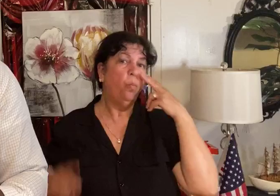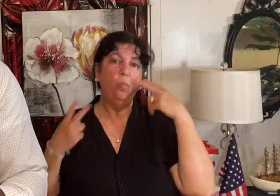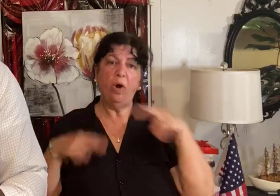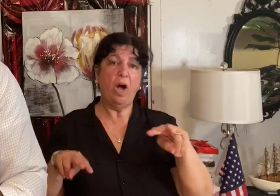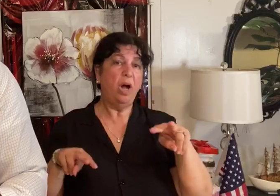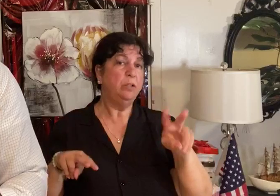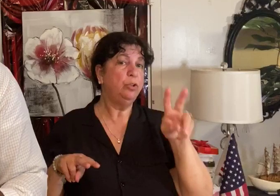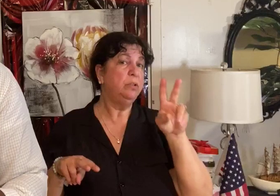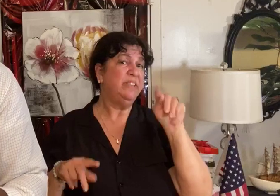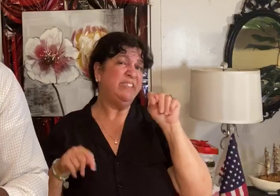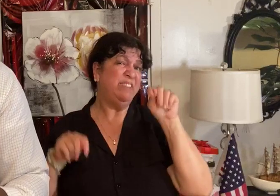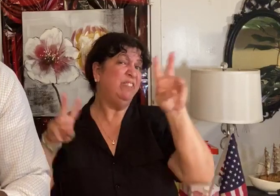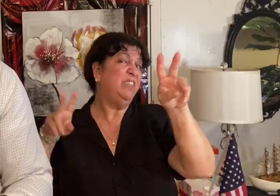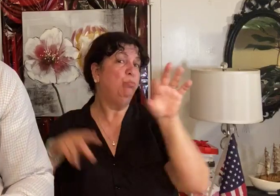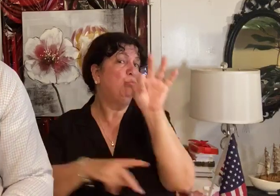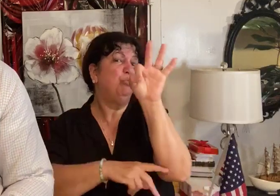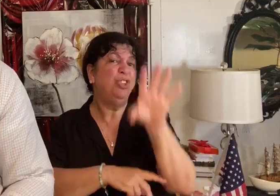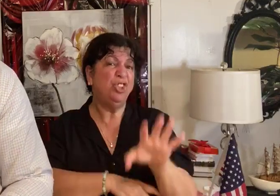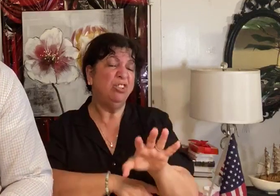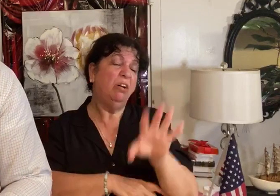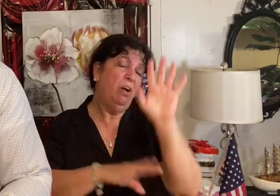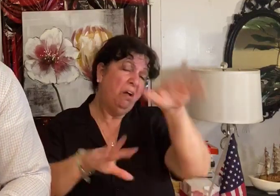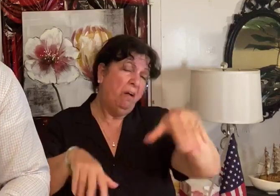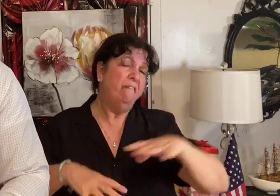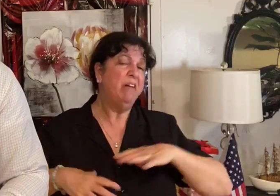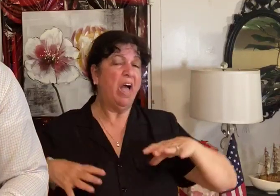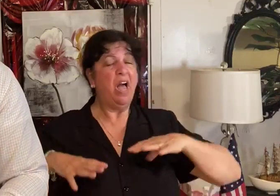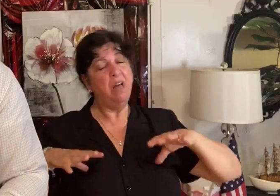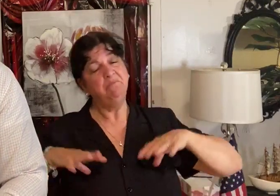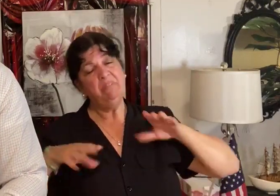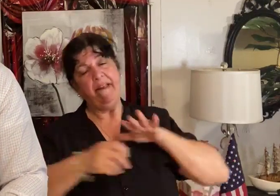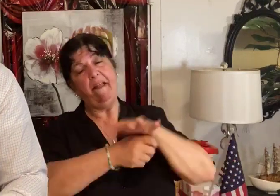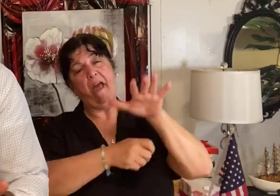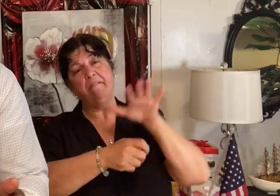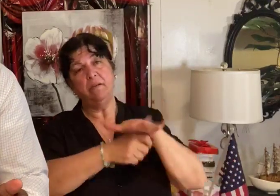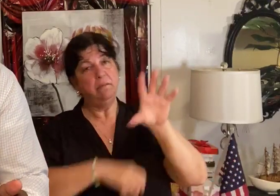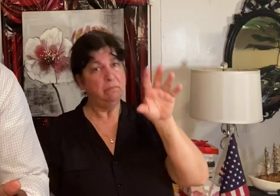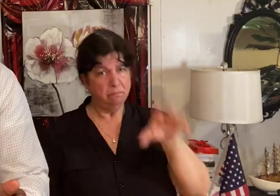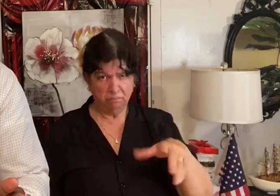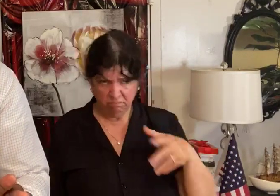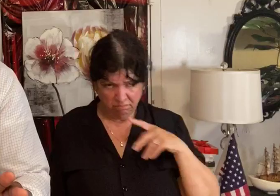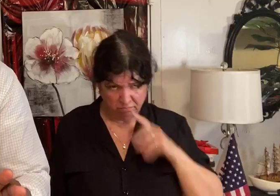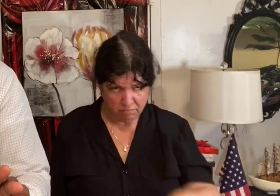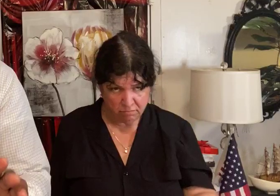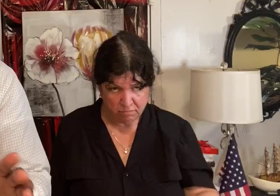watch the TV preacher and call it a day. Now listen,